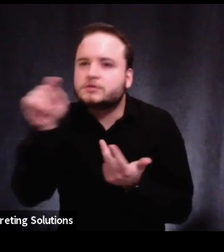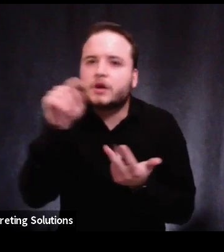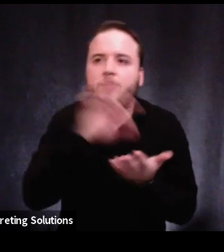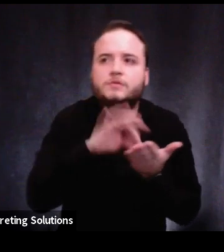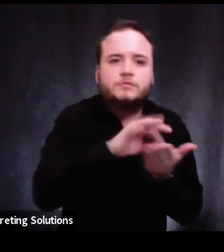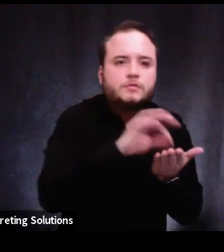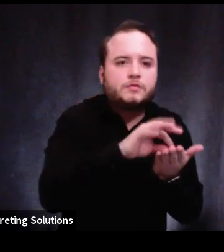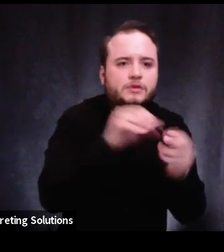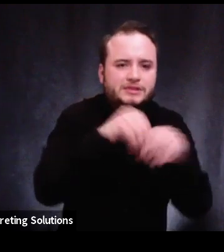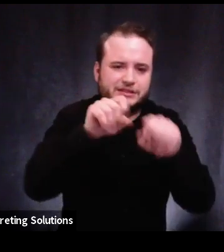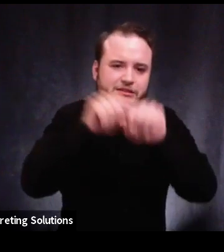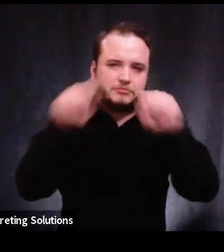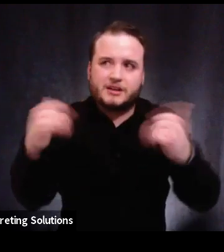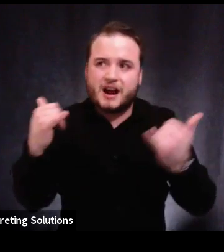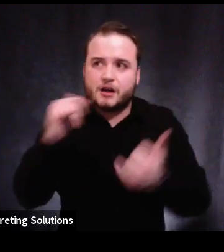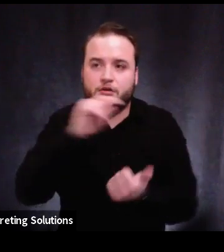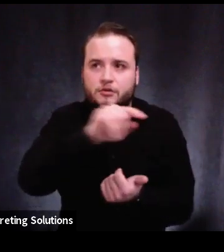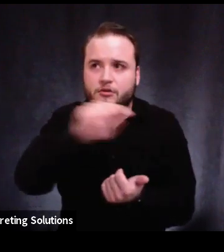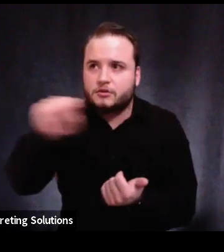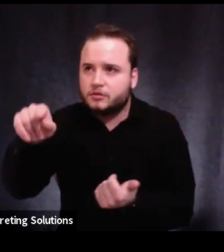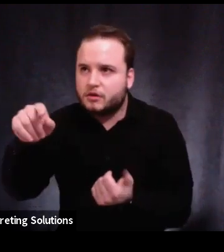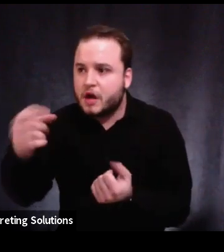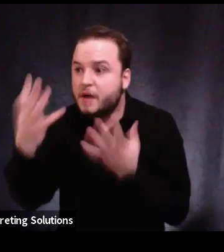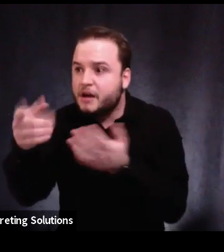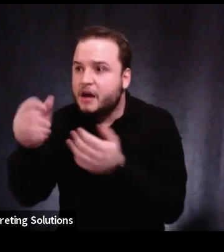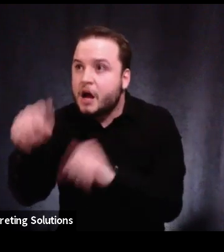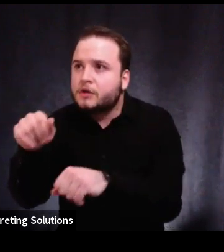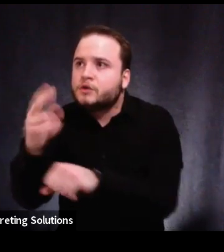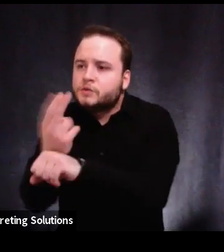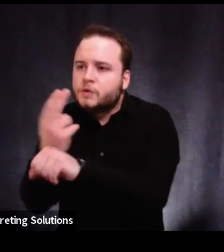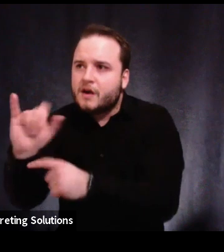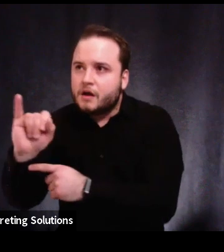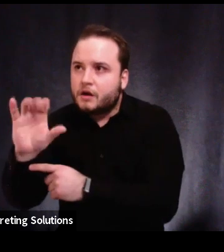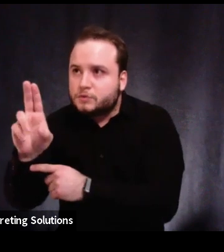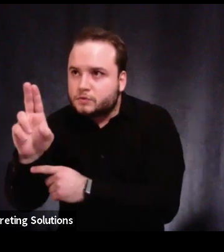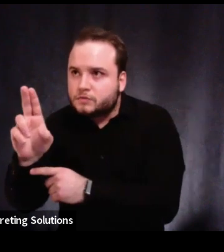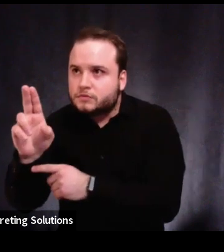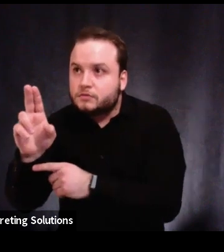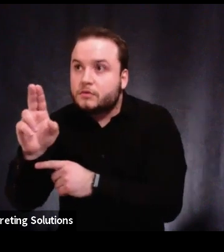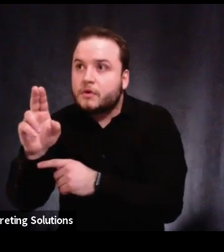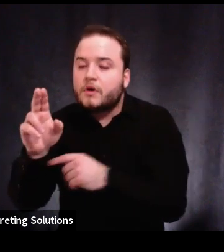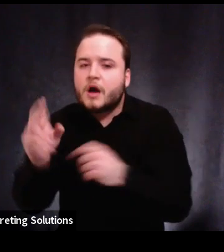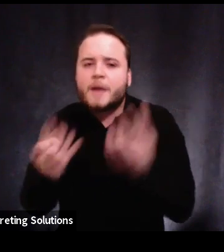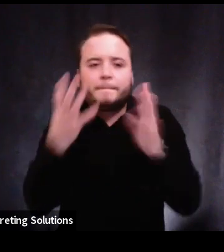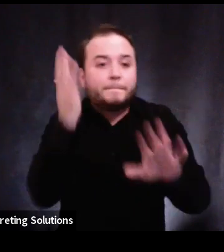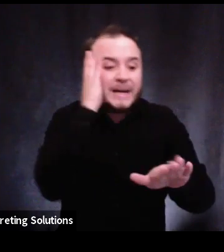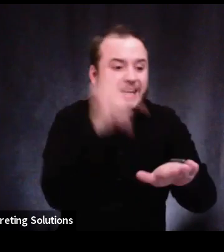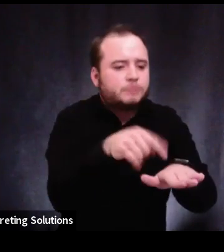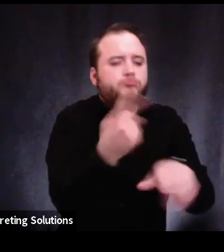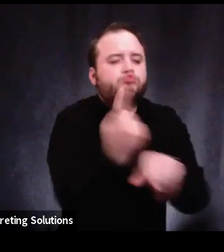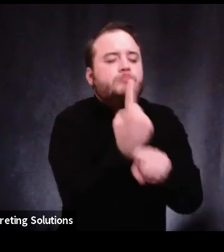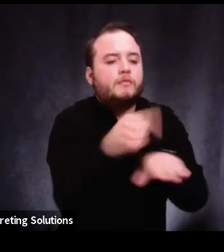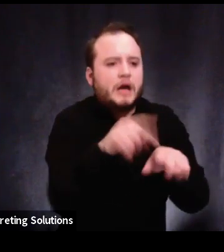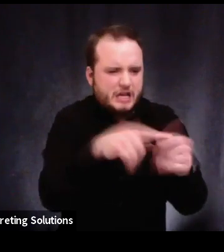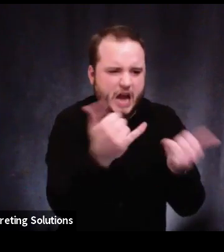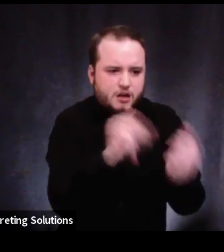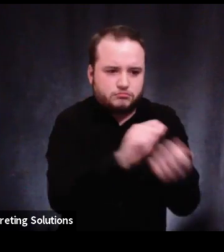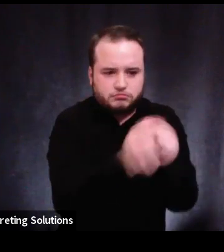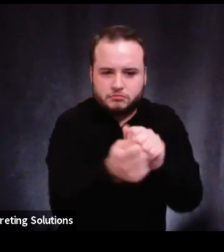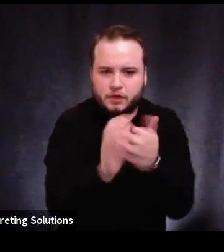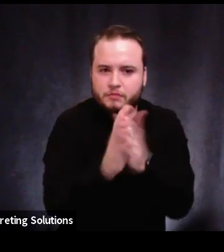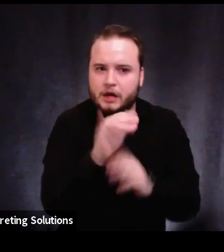can be converted to ICU beds. But the other critical variable is the ventilators and the staff to staff those. But there's also